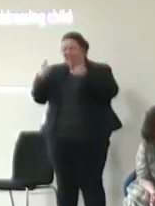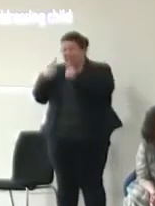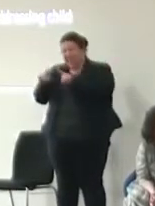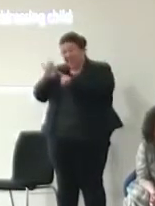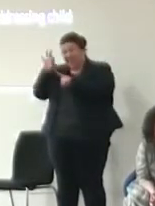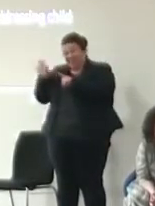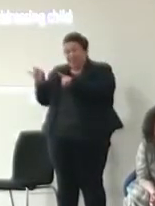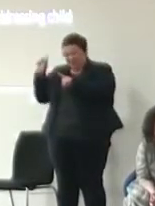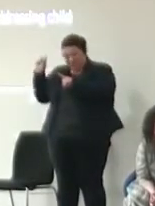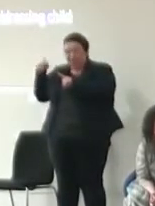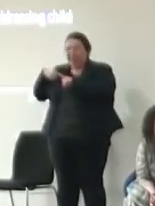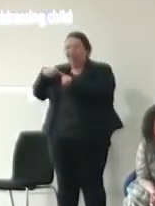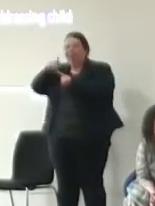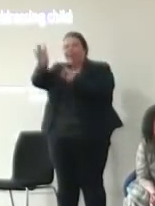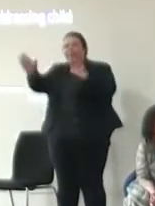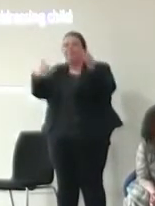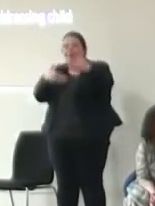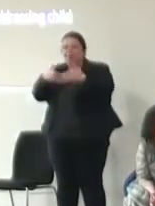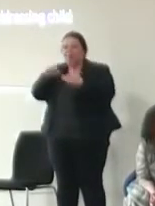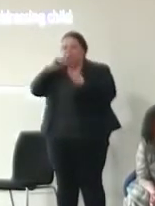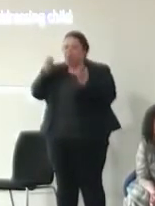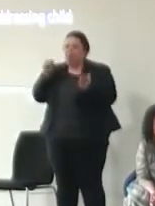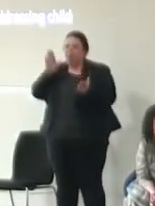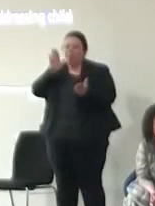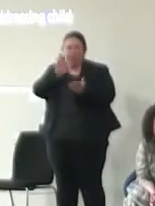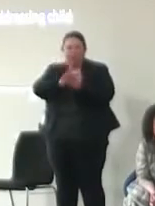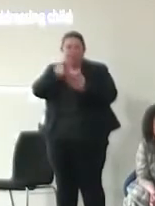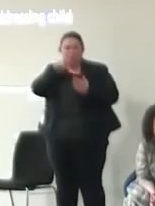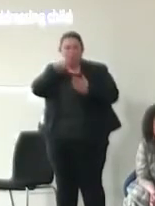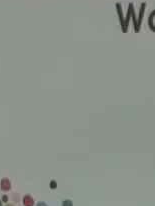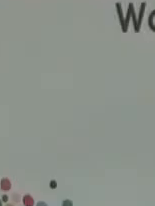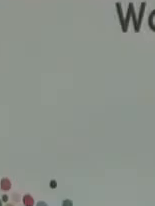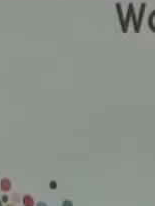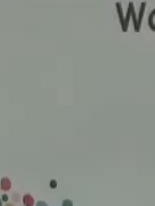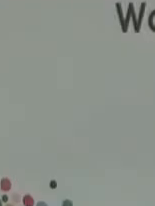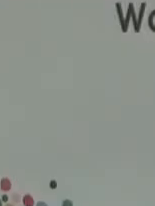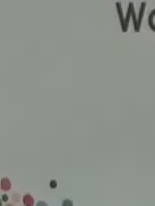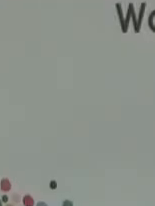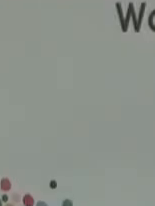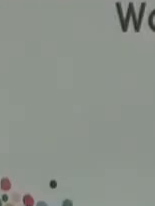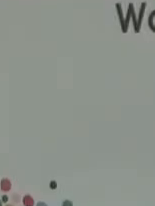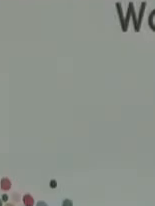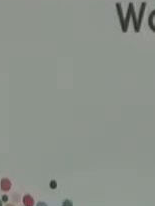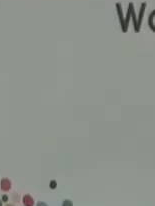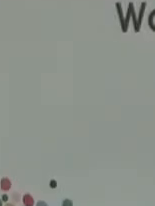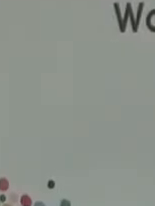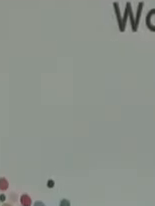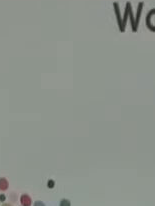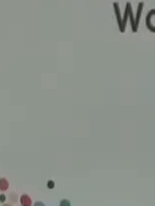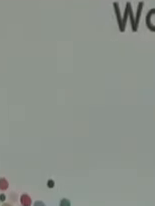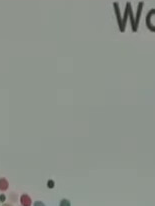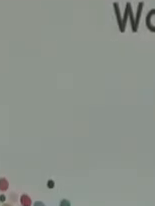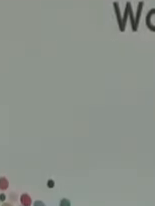questions that were in the question box will be posted on twitter or is there somewhere else becky that it's going to be put will it be well